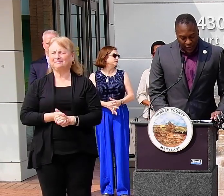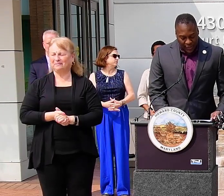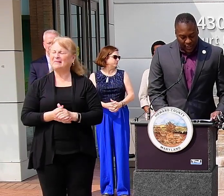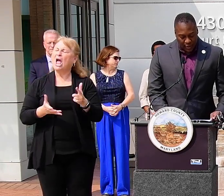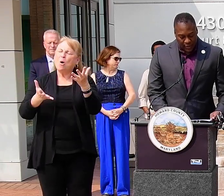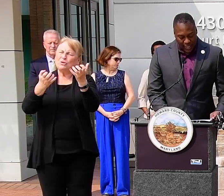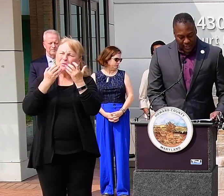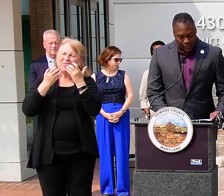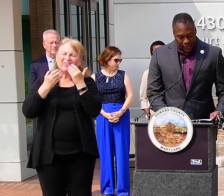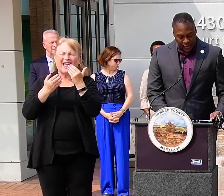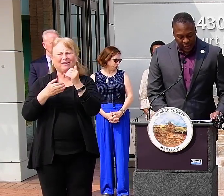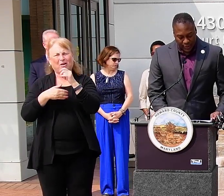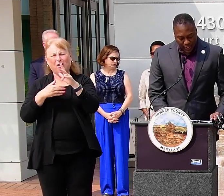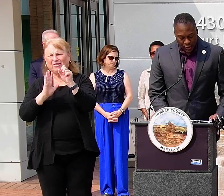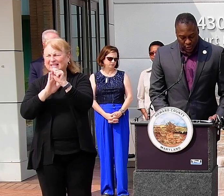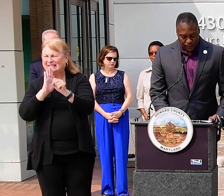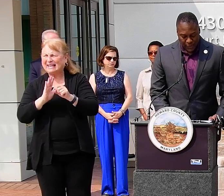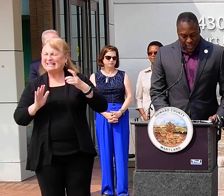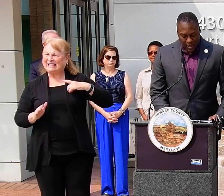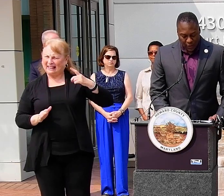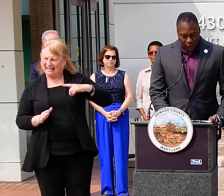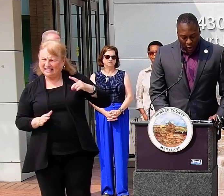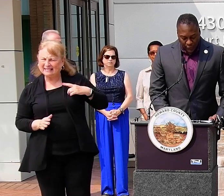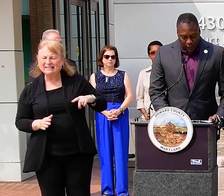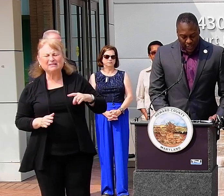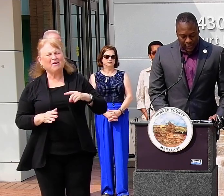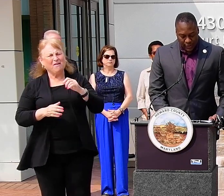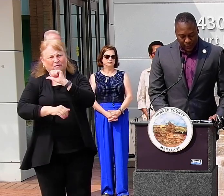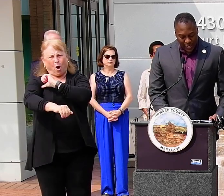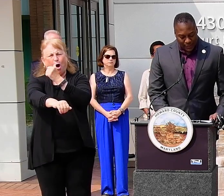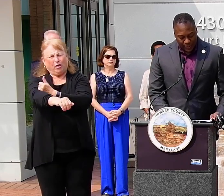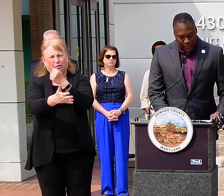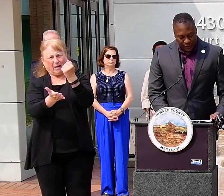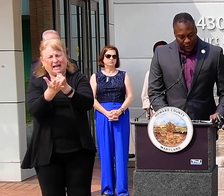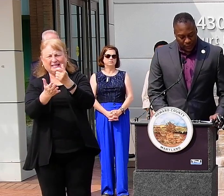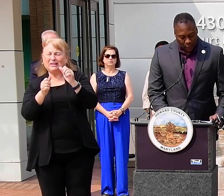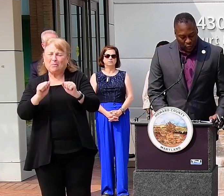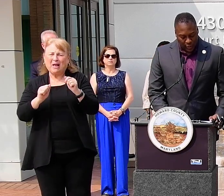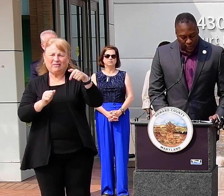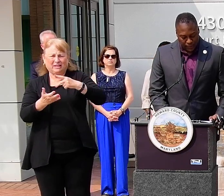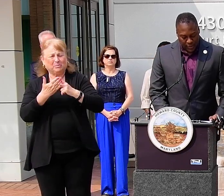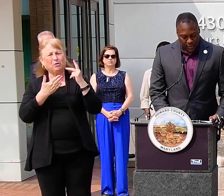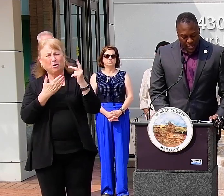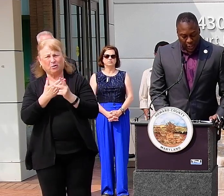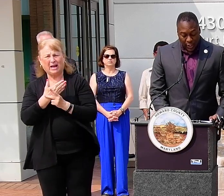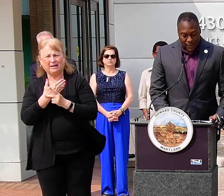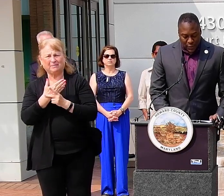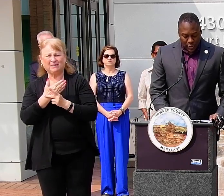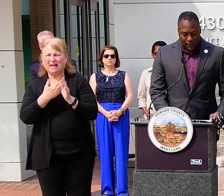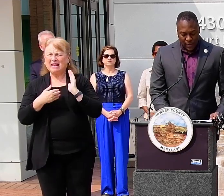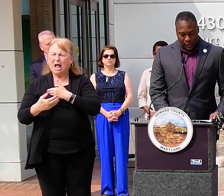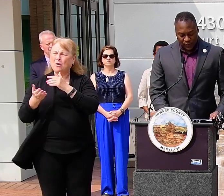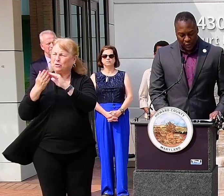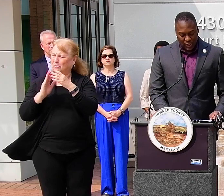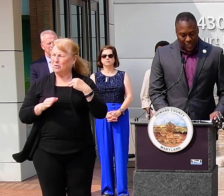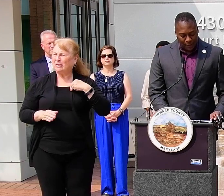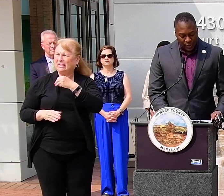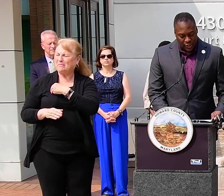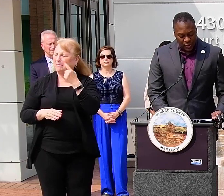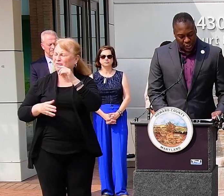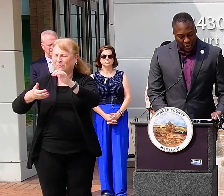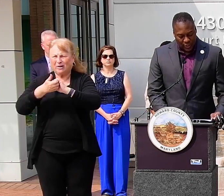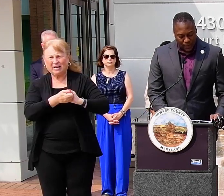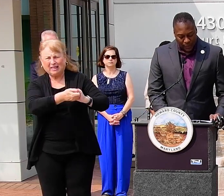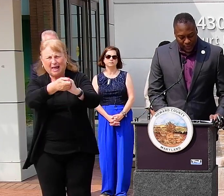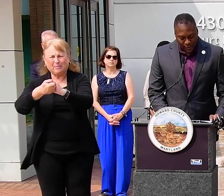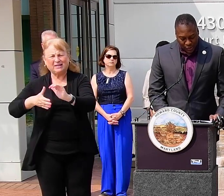I want to thank our entire state delegation for authorizing the possibility of this program and our community members for their